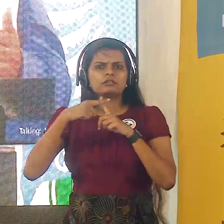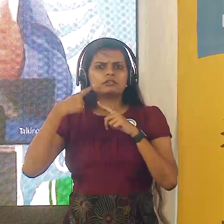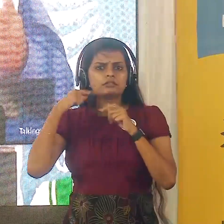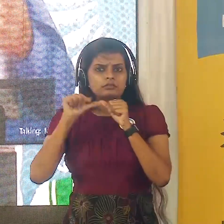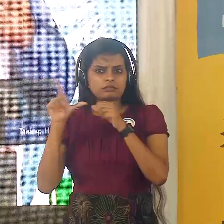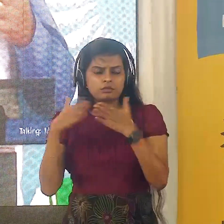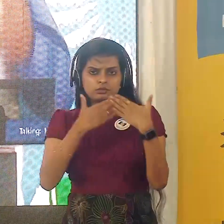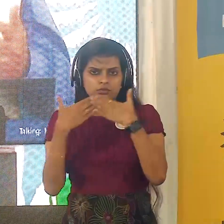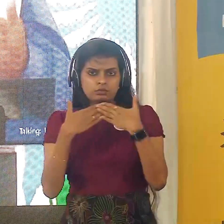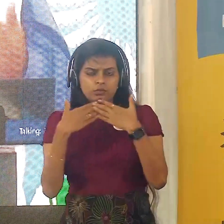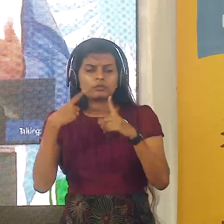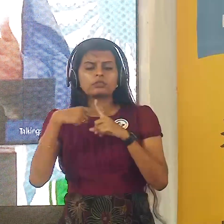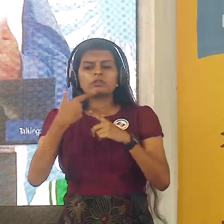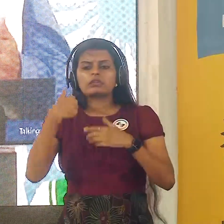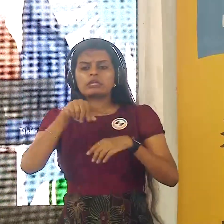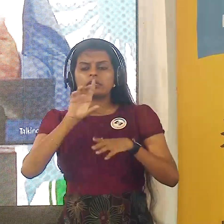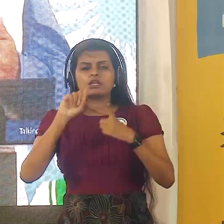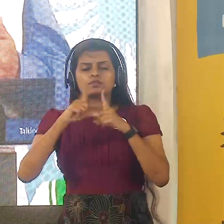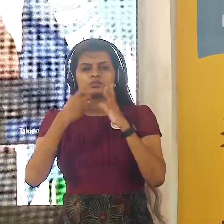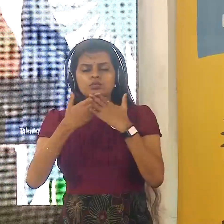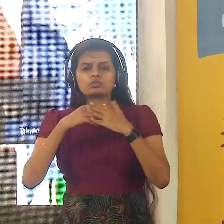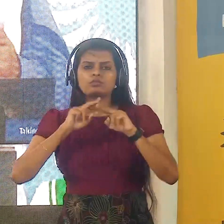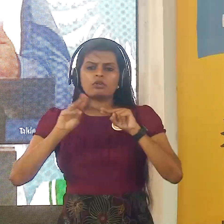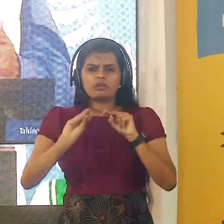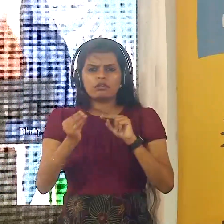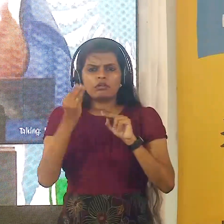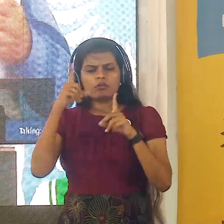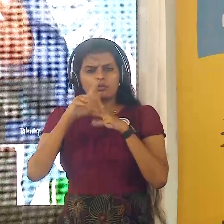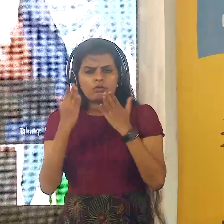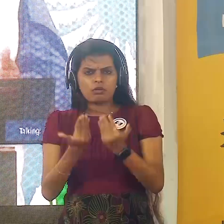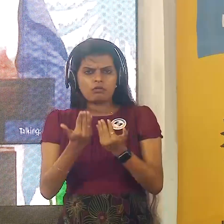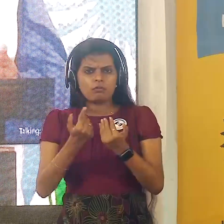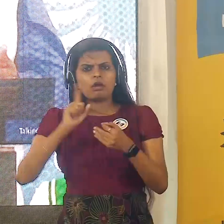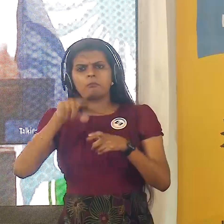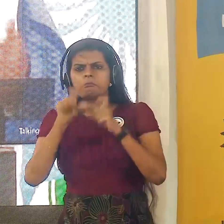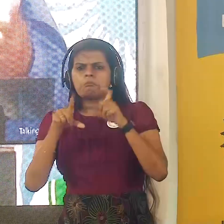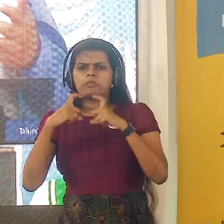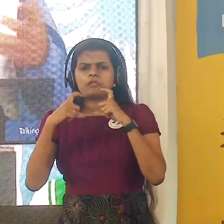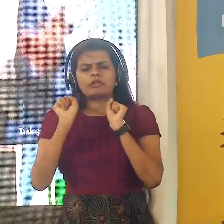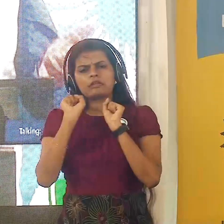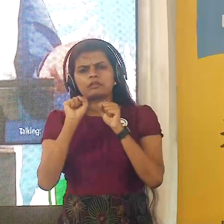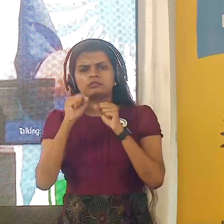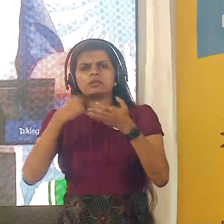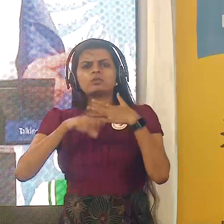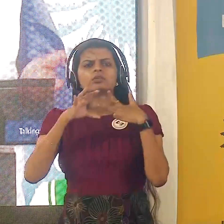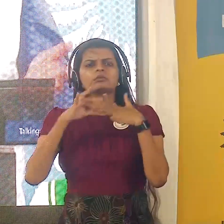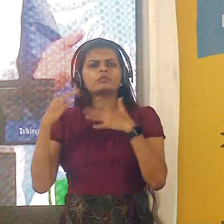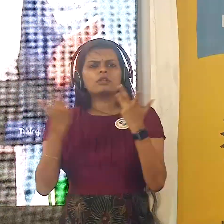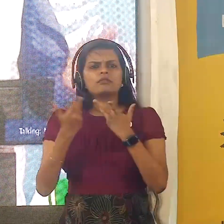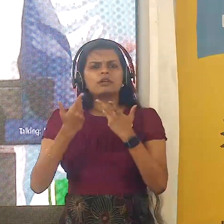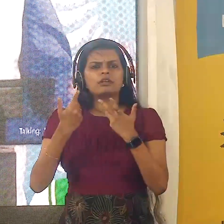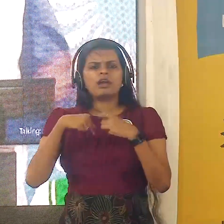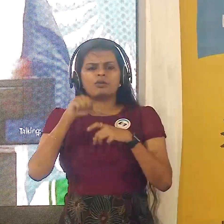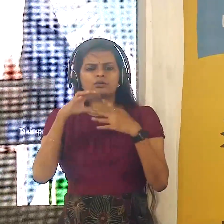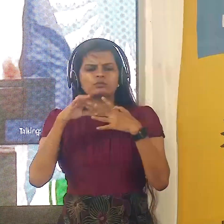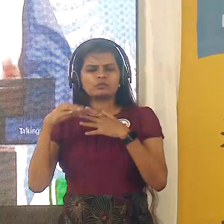of improved educational facilities are being added, they will take care. On one particular school which is having